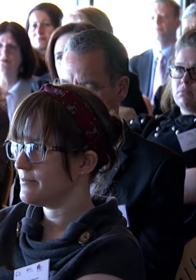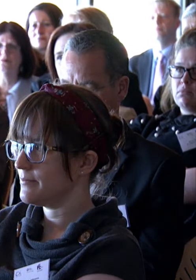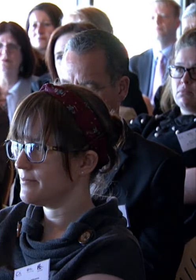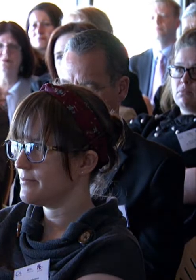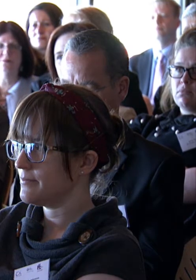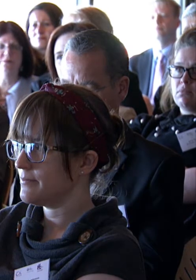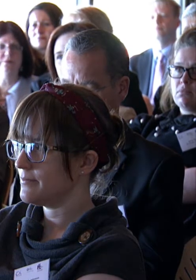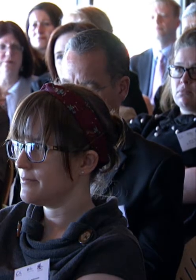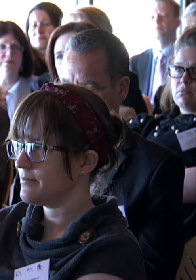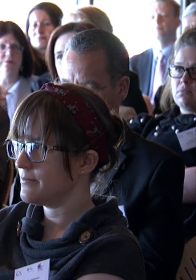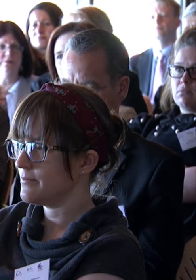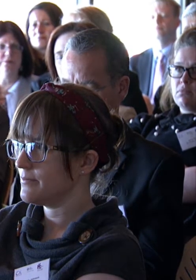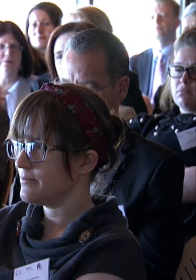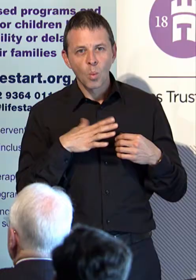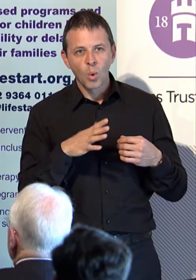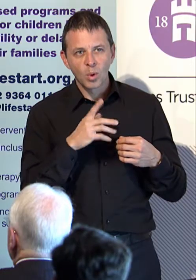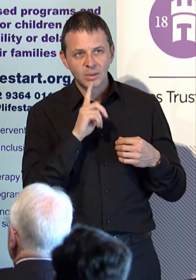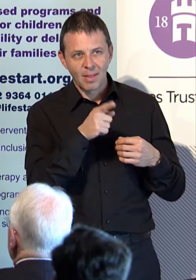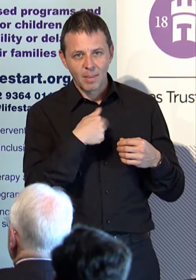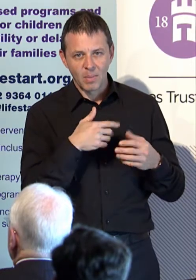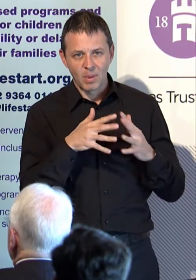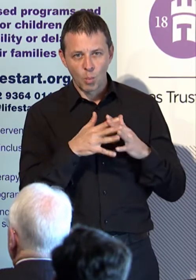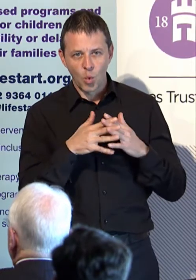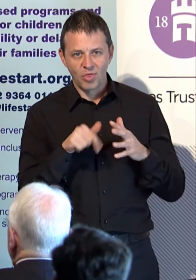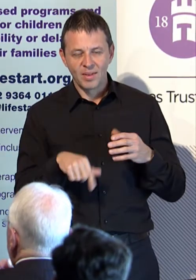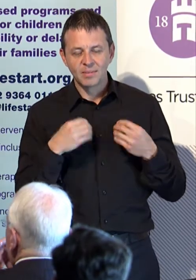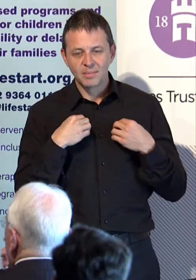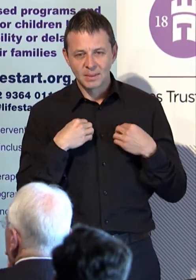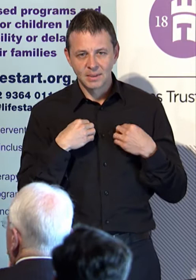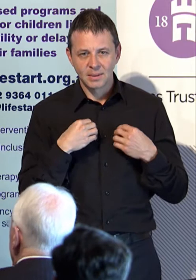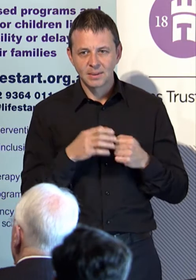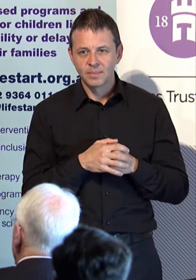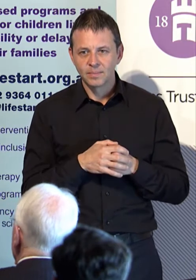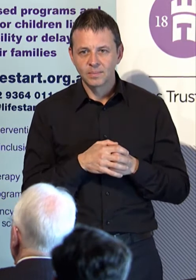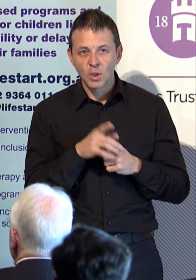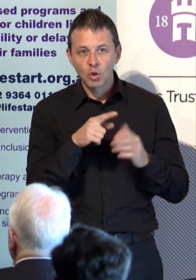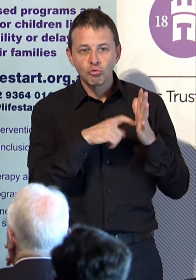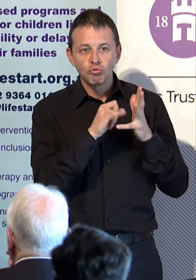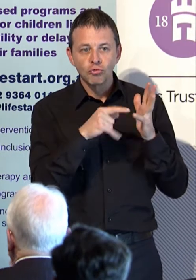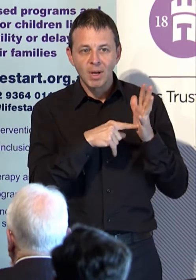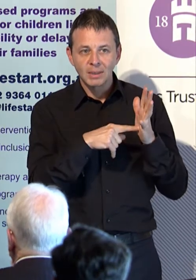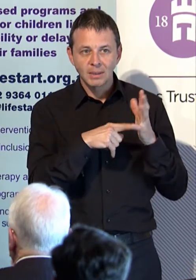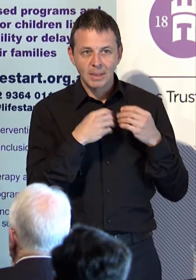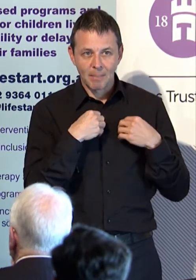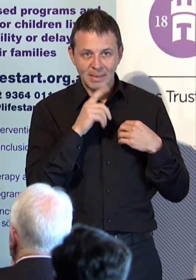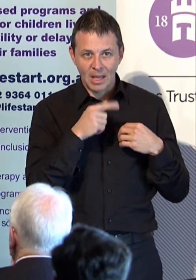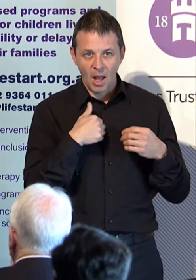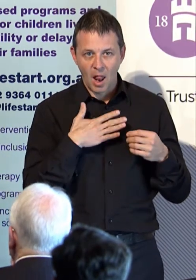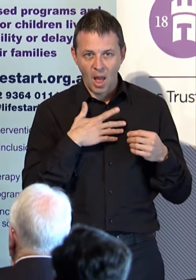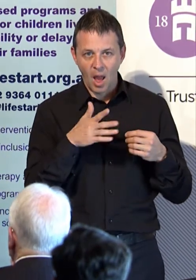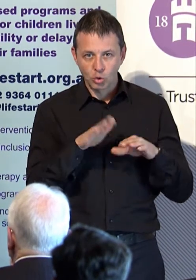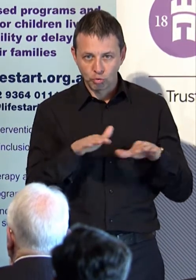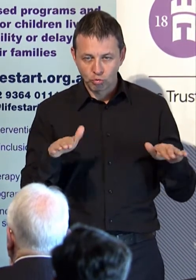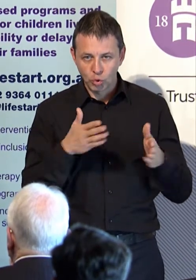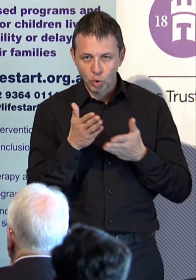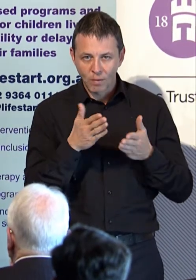had to get the runs on the board. So the Trust Company then came back and said, we're interested in your children's services, but we'd like you to expand